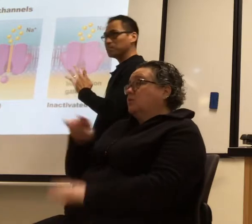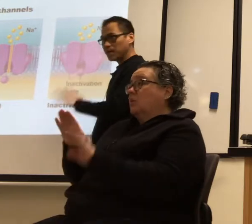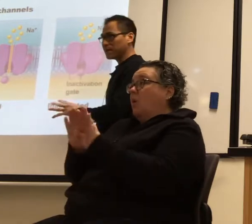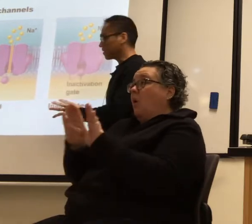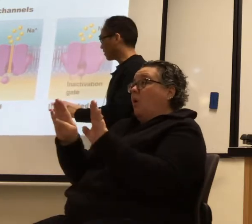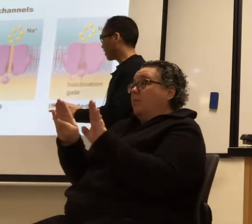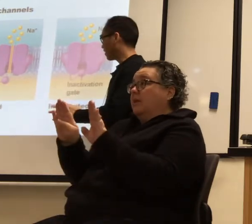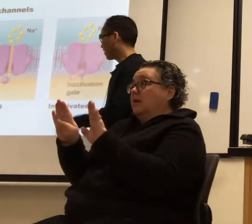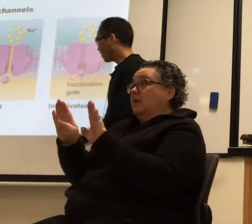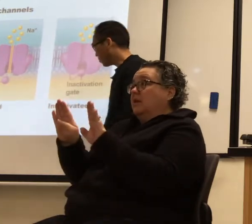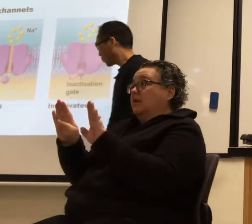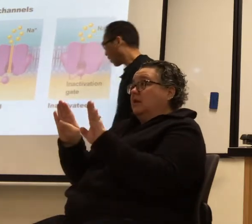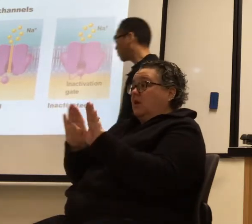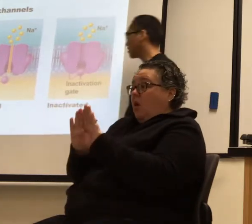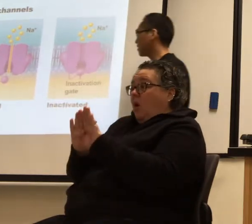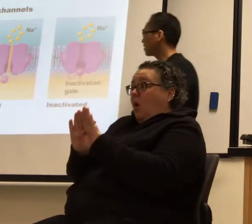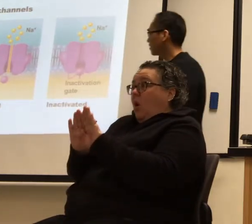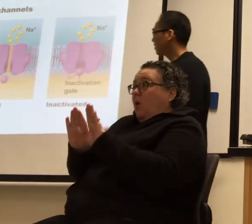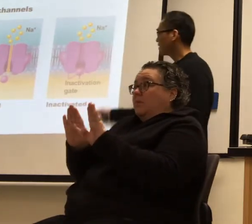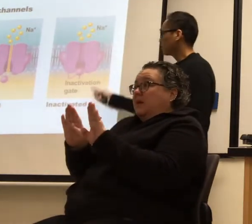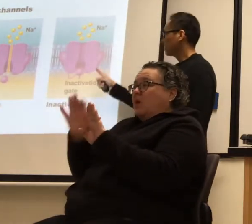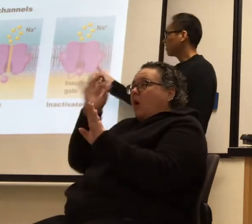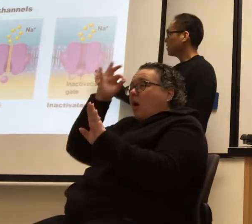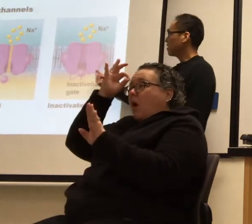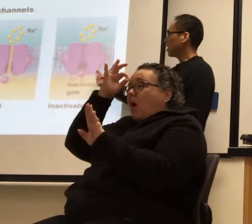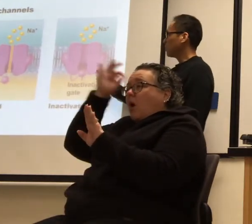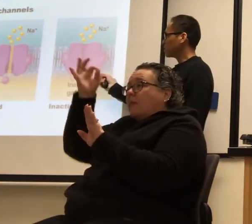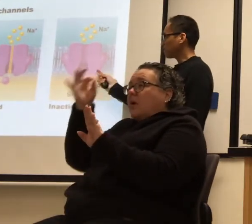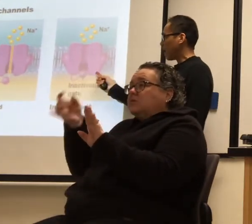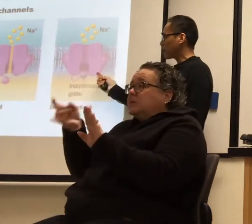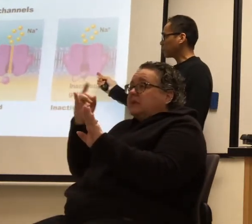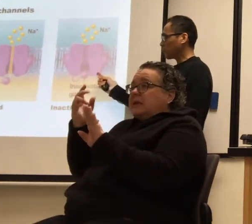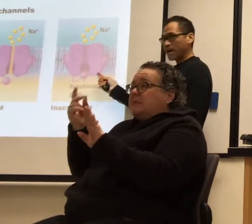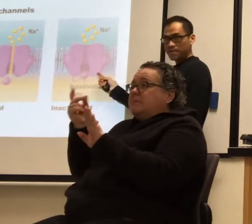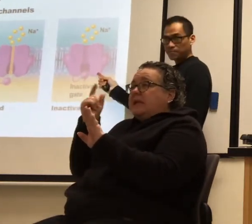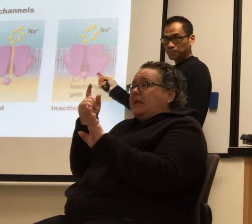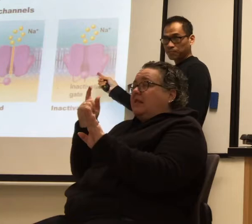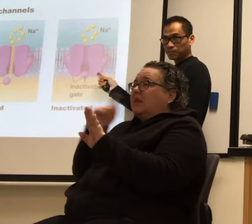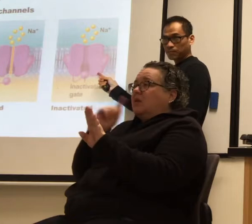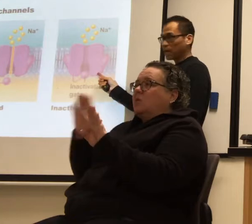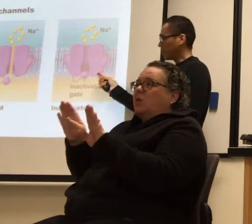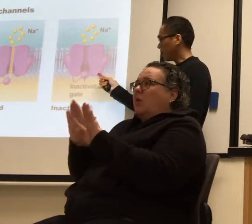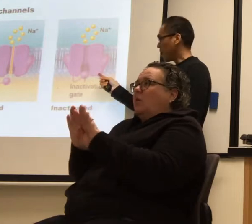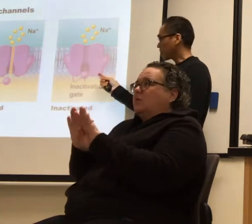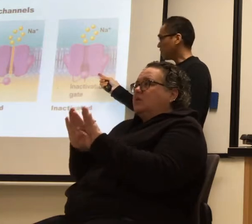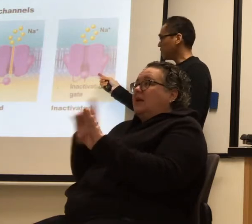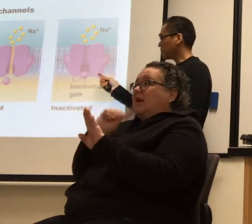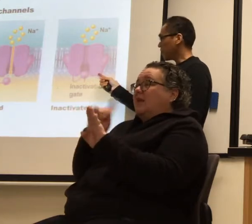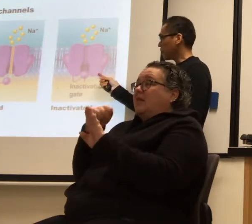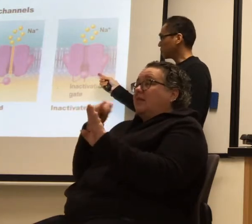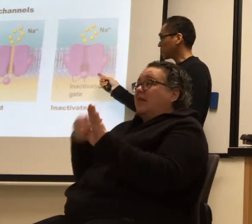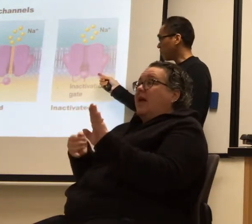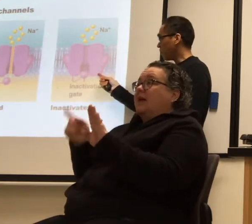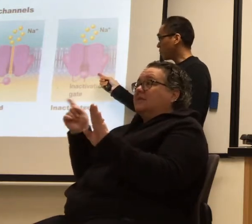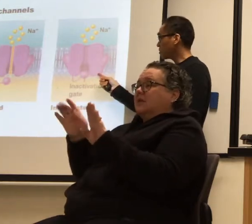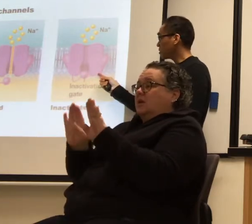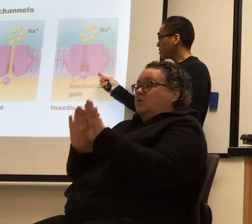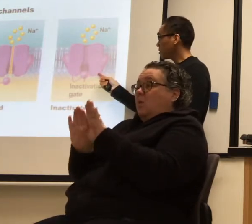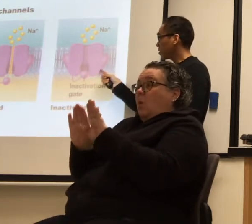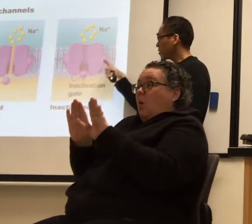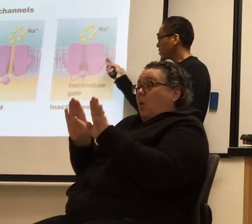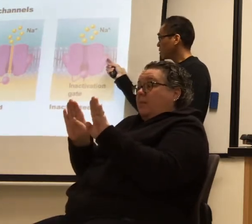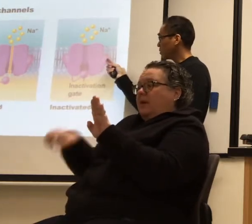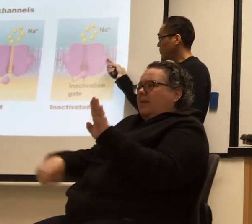almost immediately you close it. In this last frame, the inactivation gate is